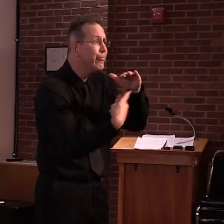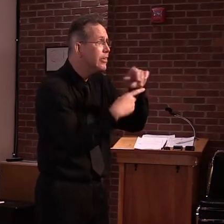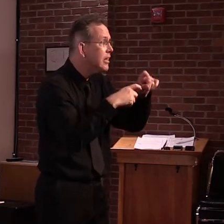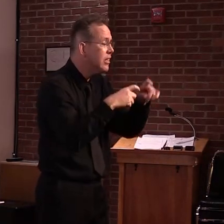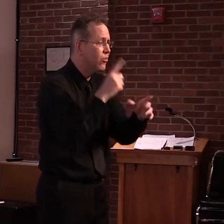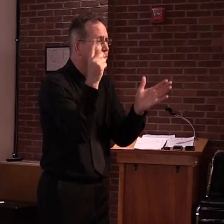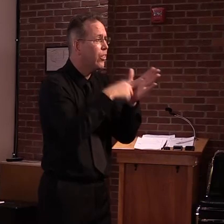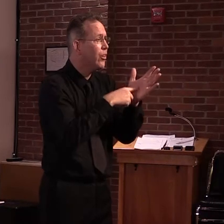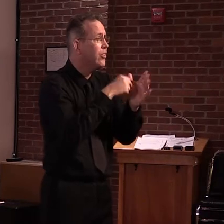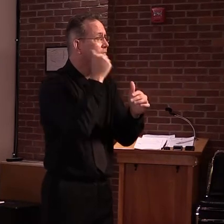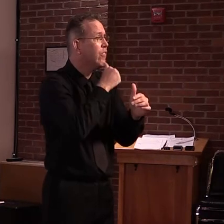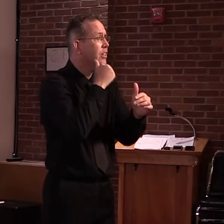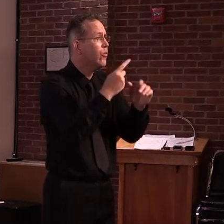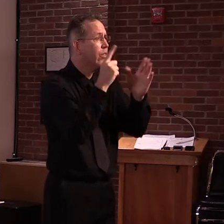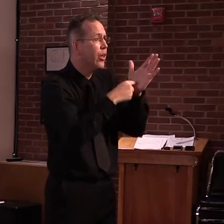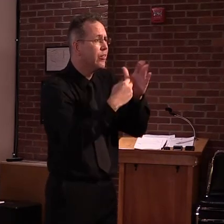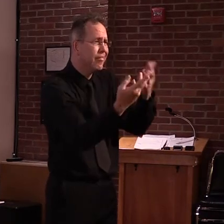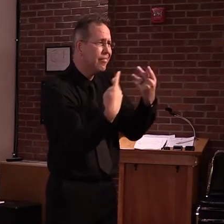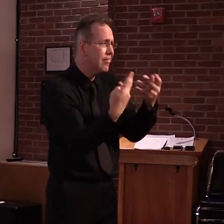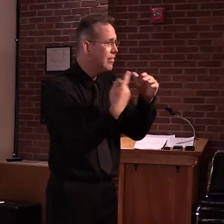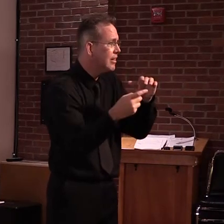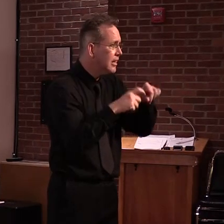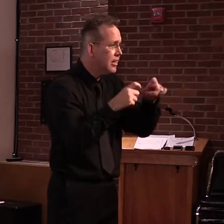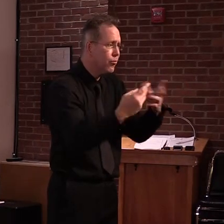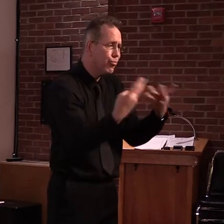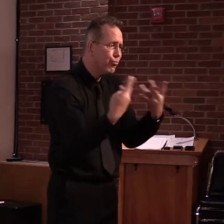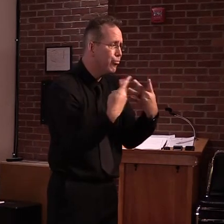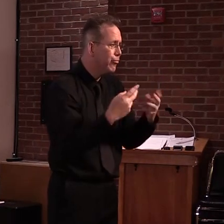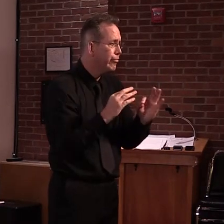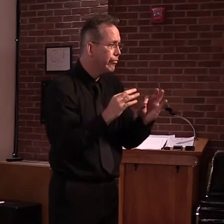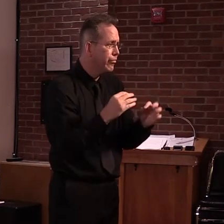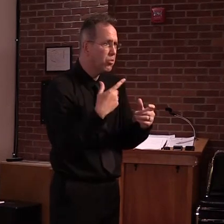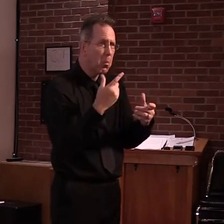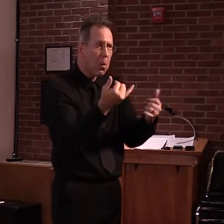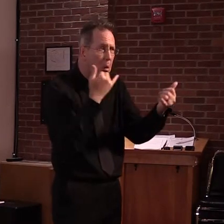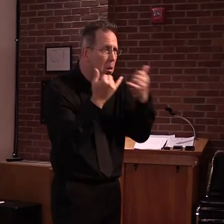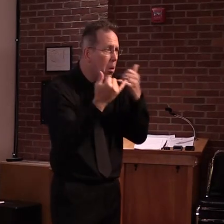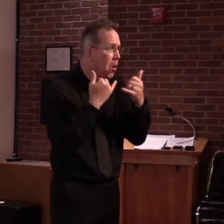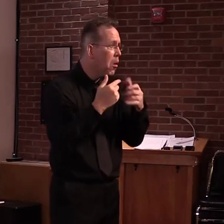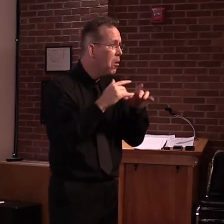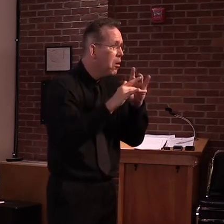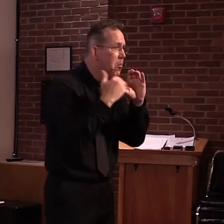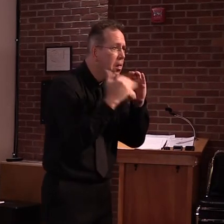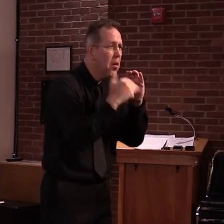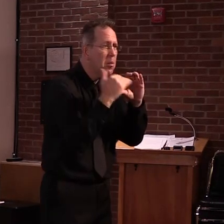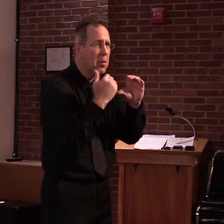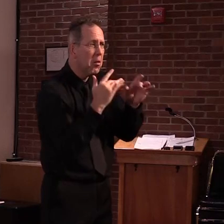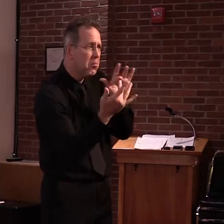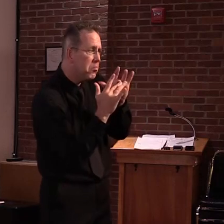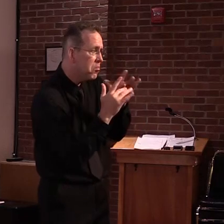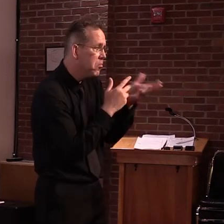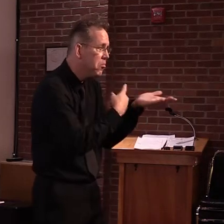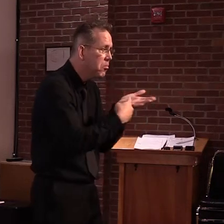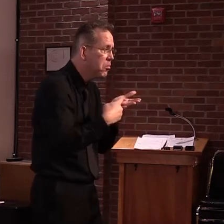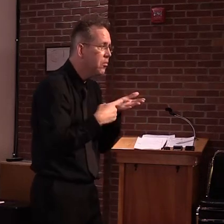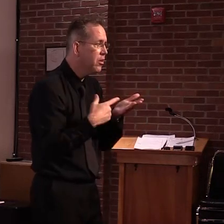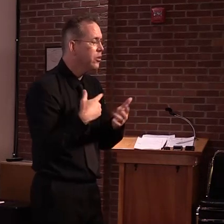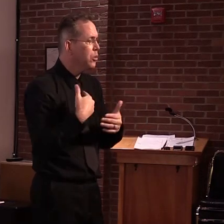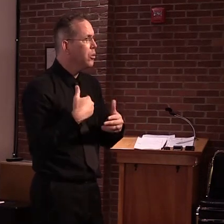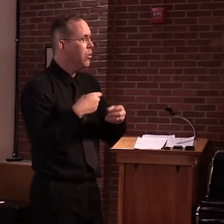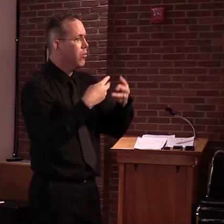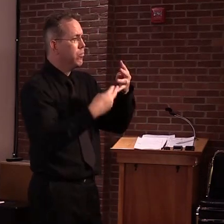the contact tracers that are where, I got my report from contact tracing last night. I believe it